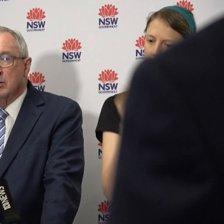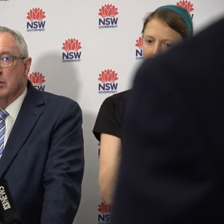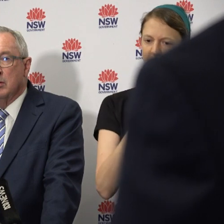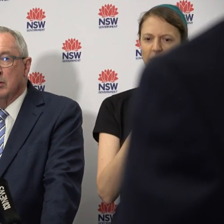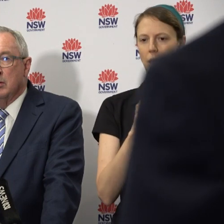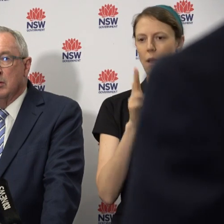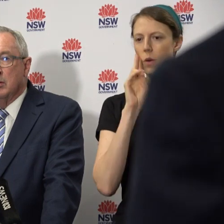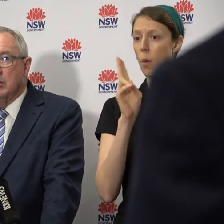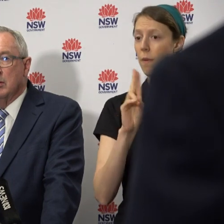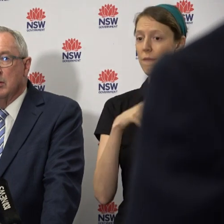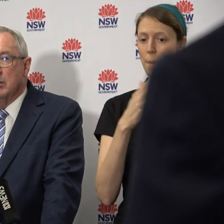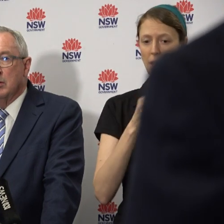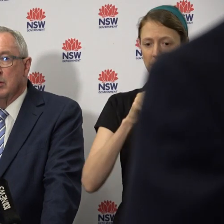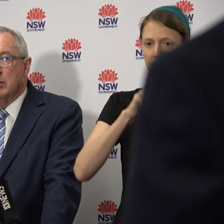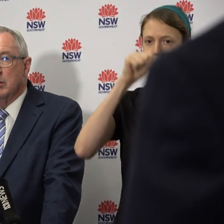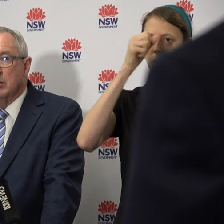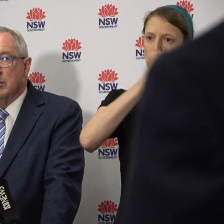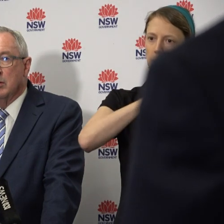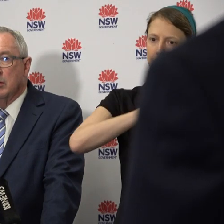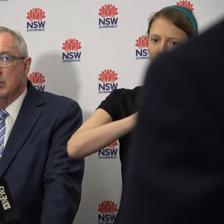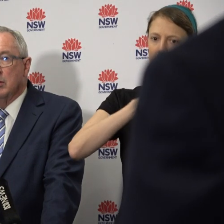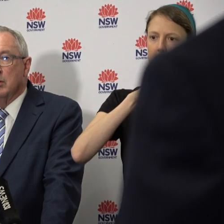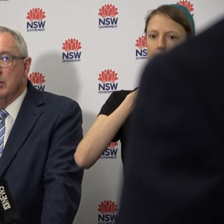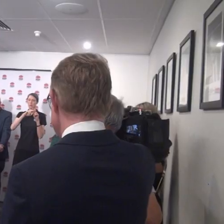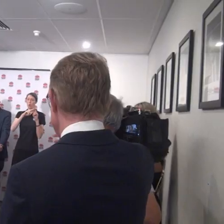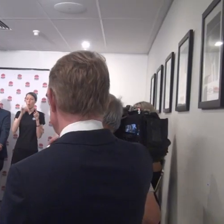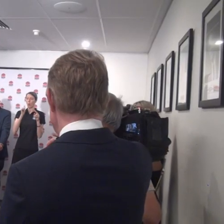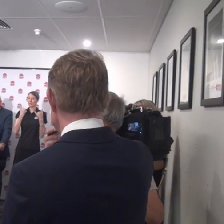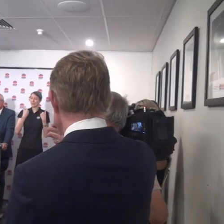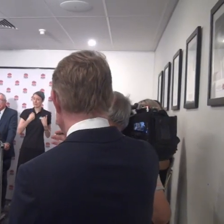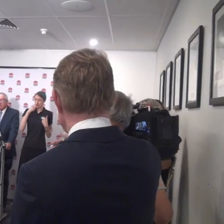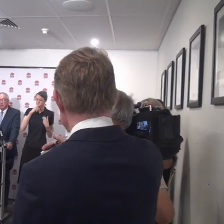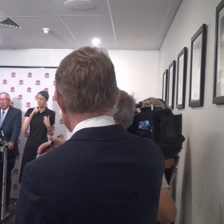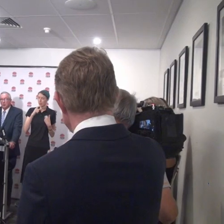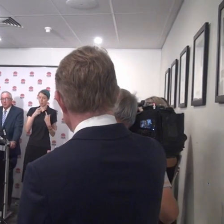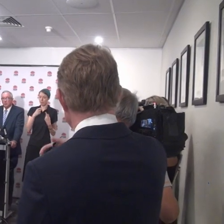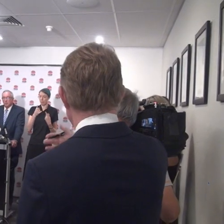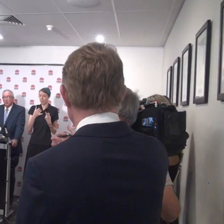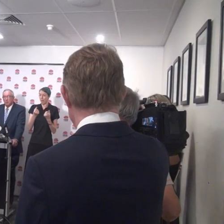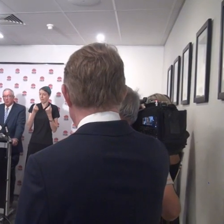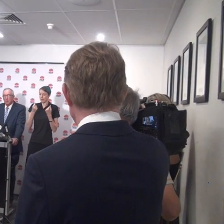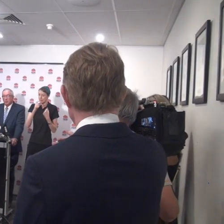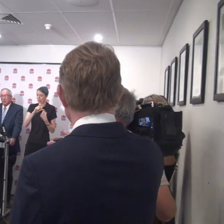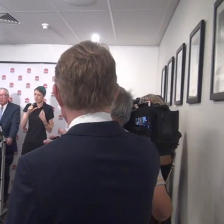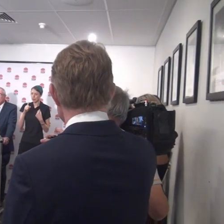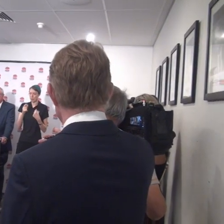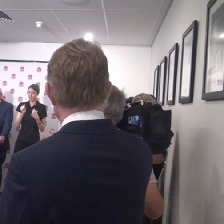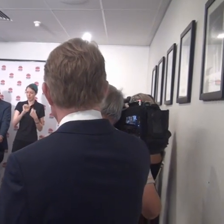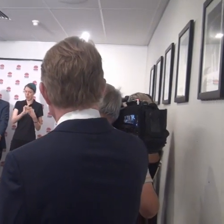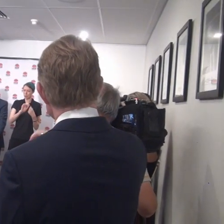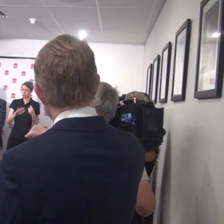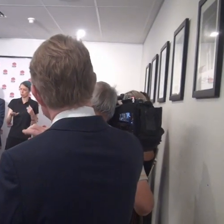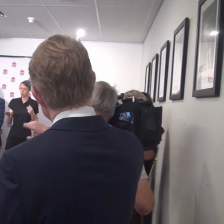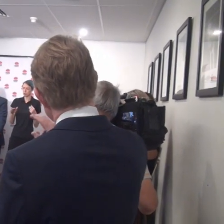because of age, or other people who are immunocompromised, cancer patients and so on, who may have children who go to school, they could be coming back, bringing stuff